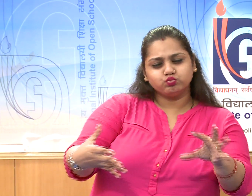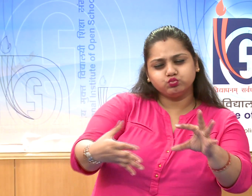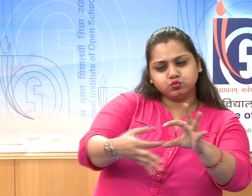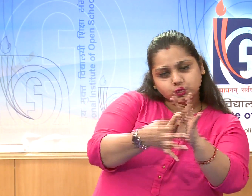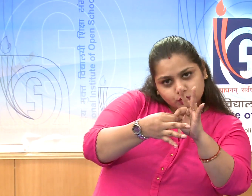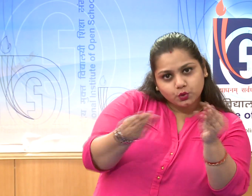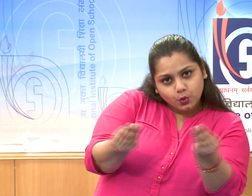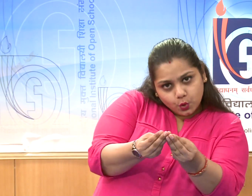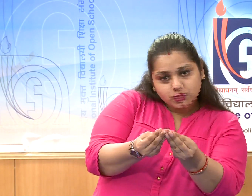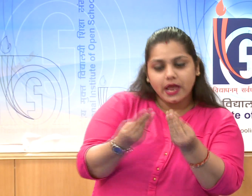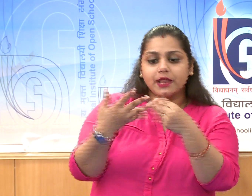and merged with each other.